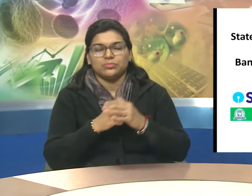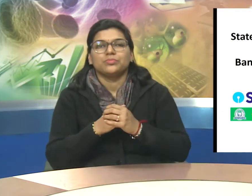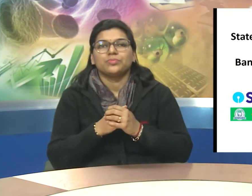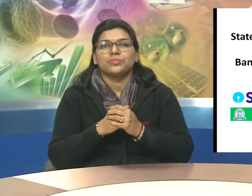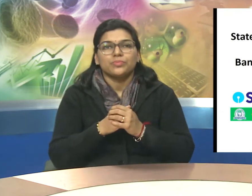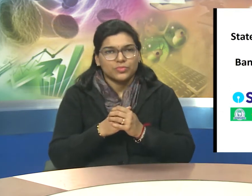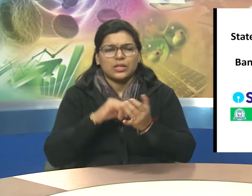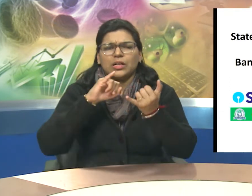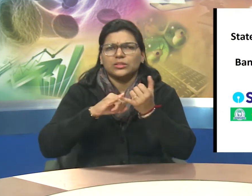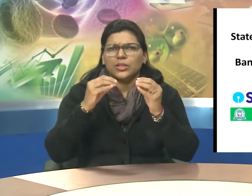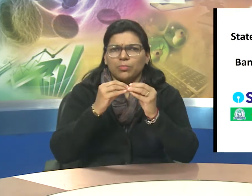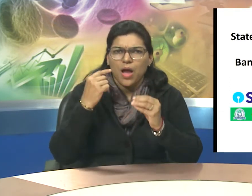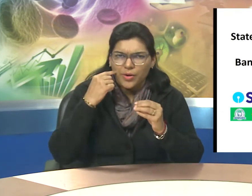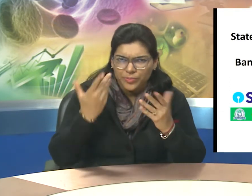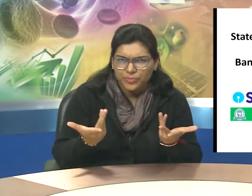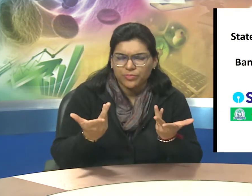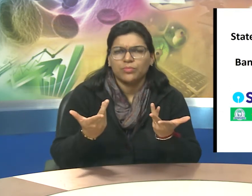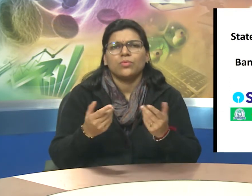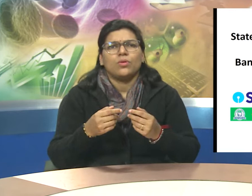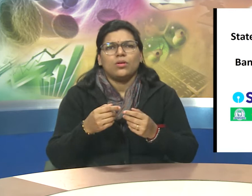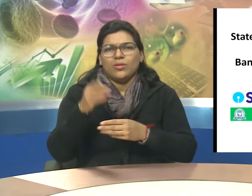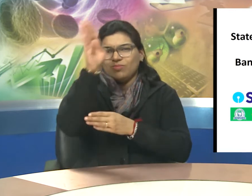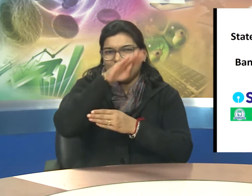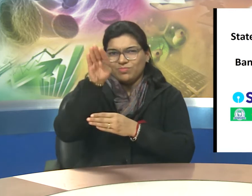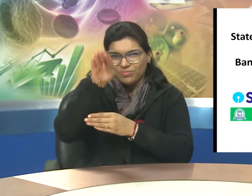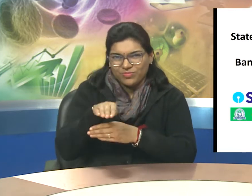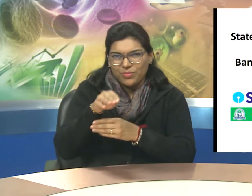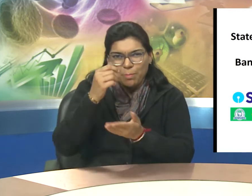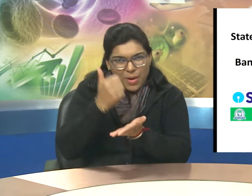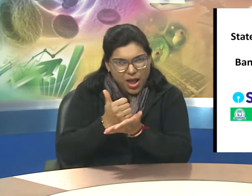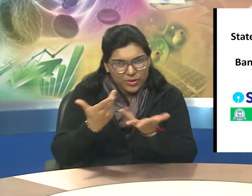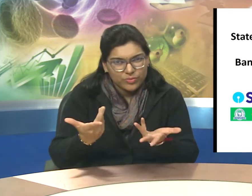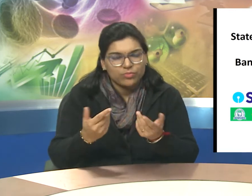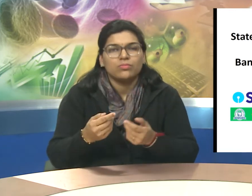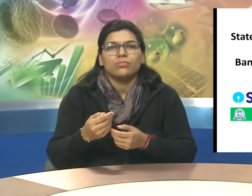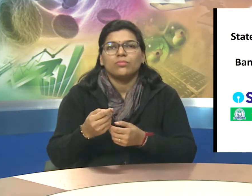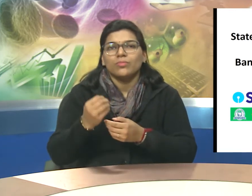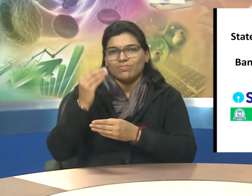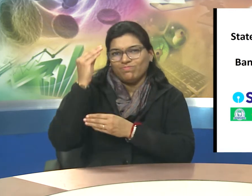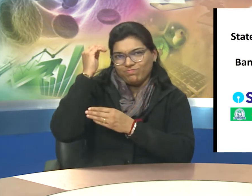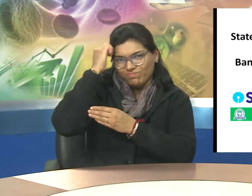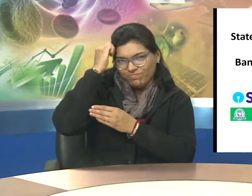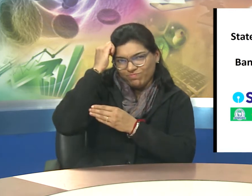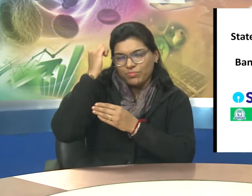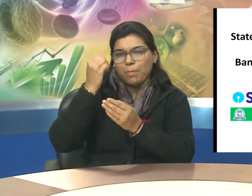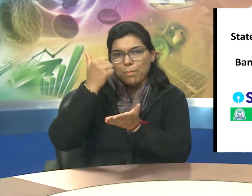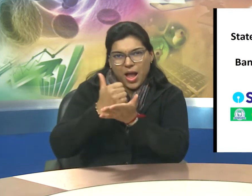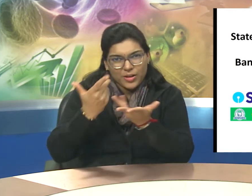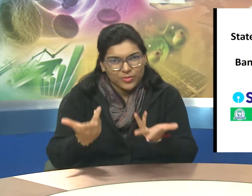You can see on the screen the State Bank of India, the Corporation Bank, the Bank